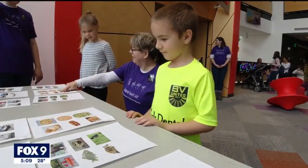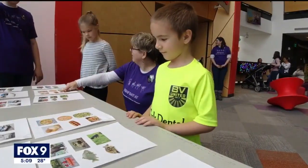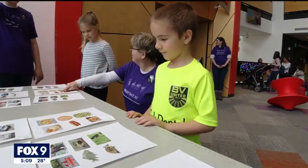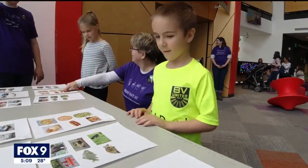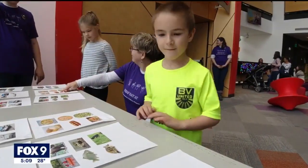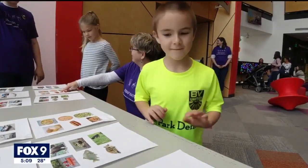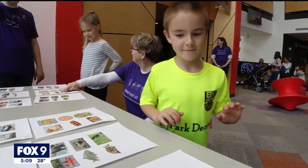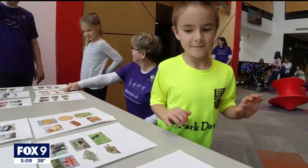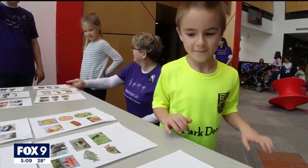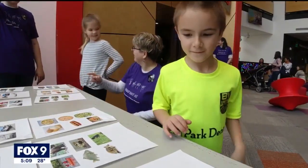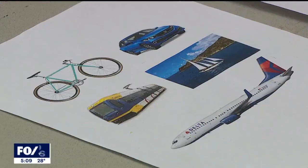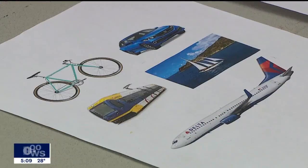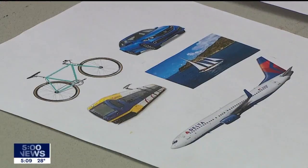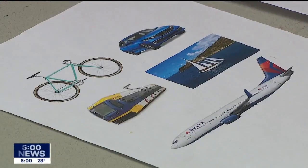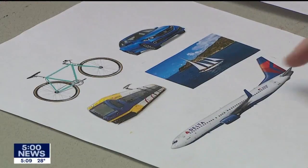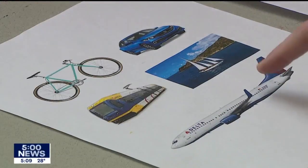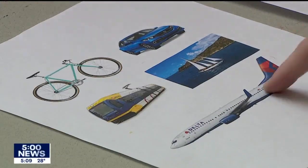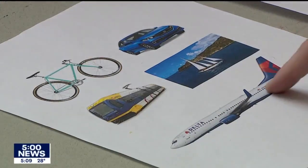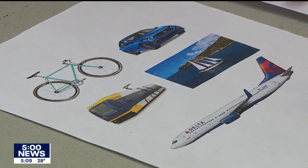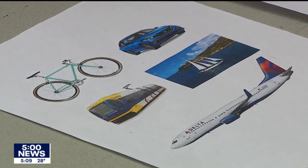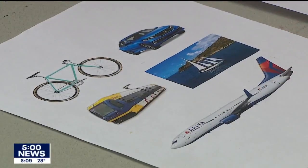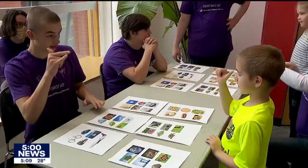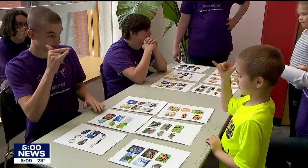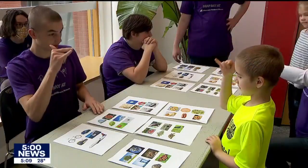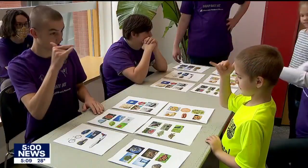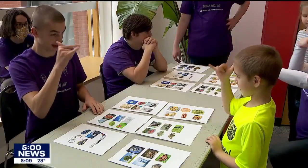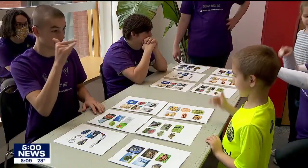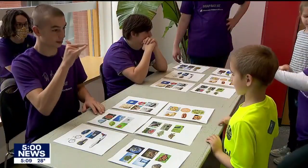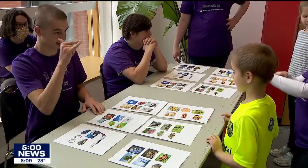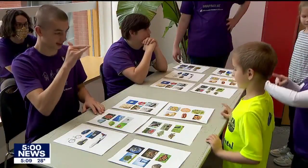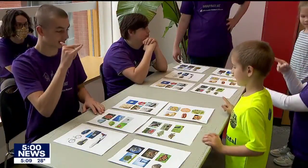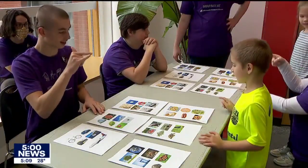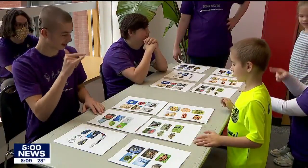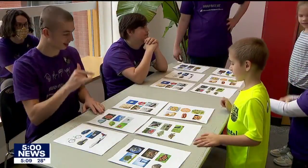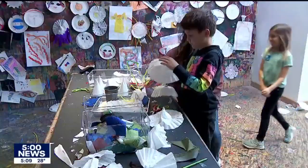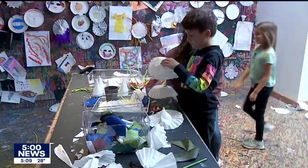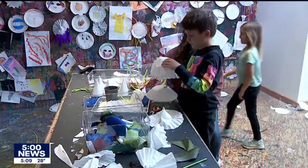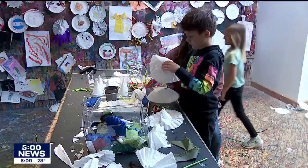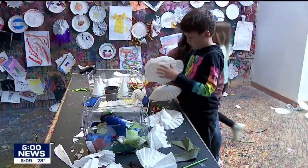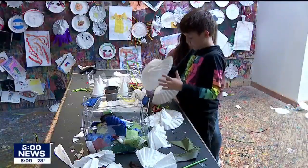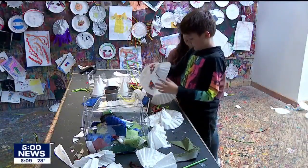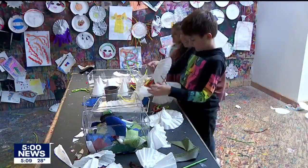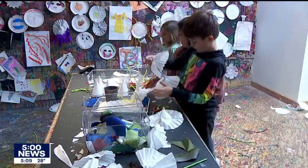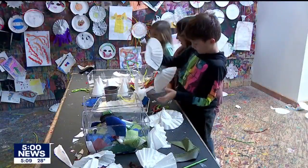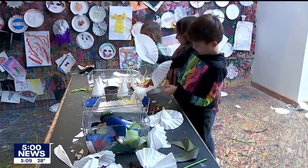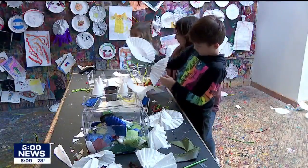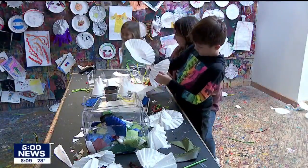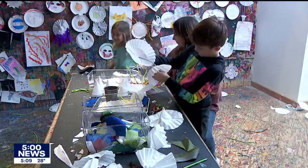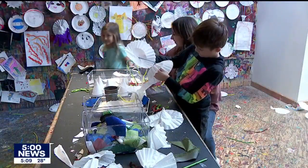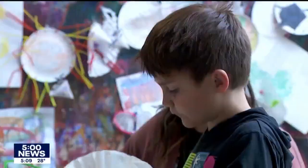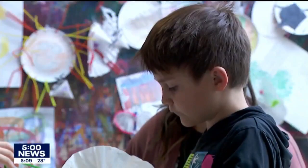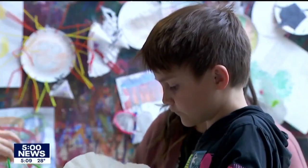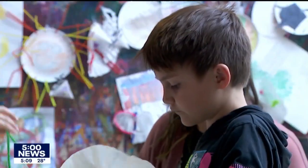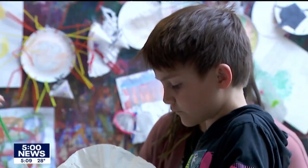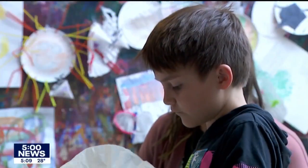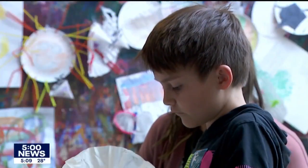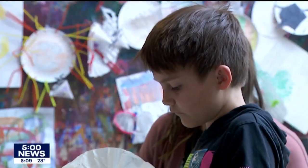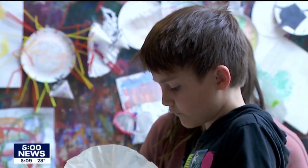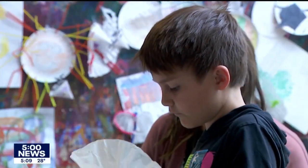Hamburger! With a sign language interpreter on each floor. Delta, airplane. Sunday was the museum's first ever Deaf Day,